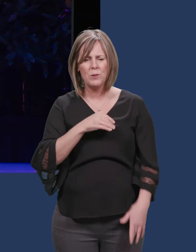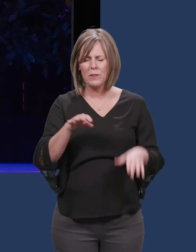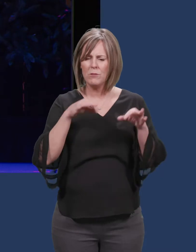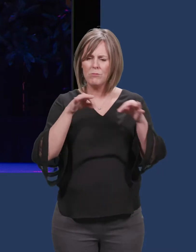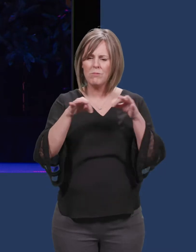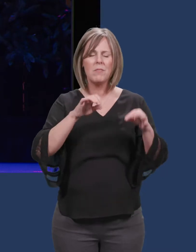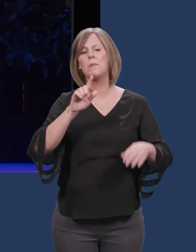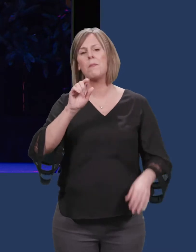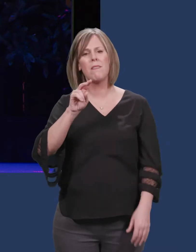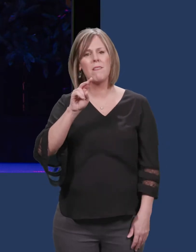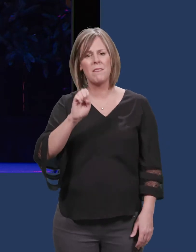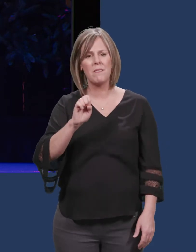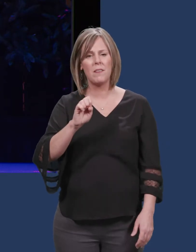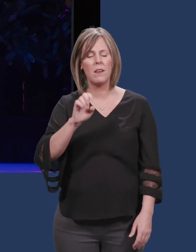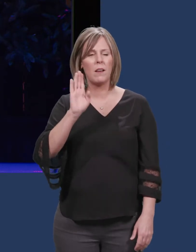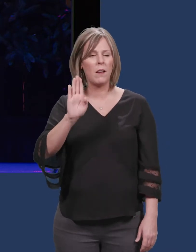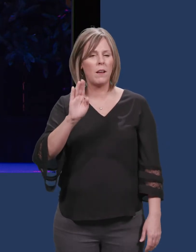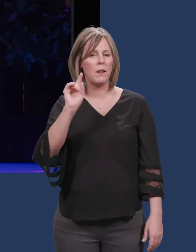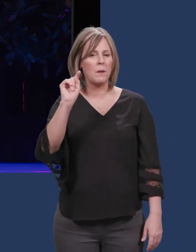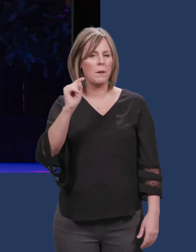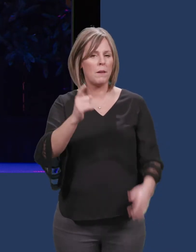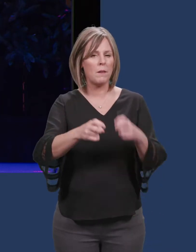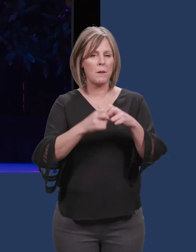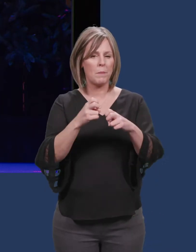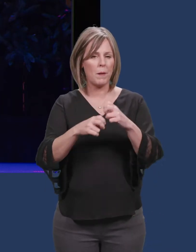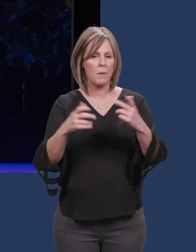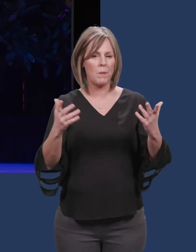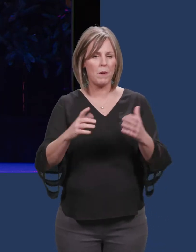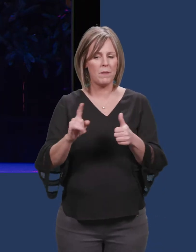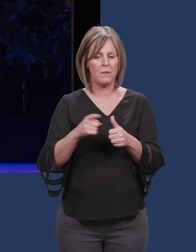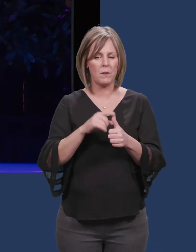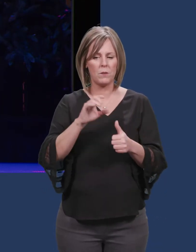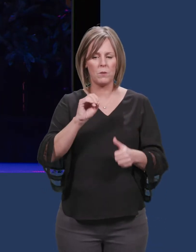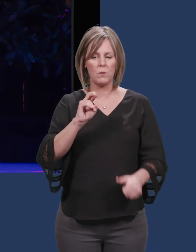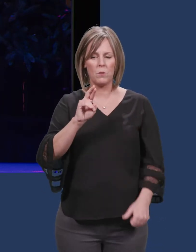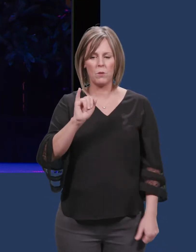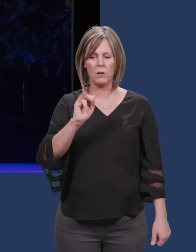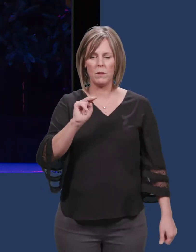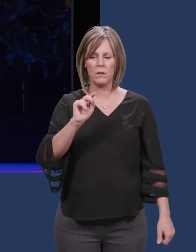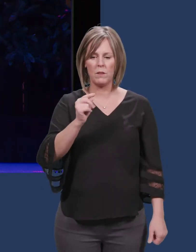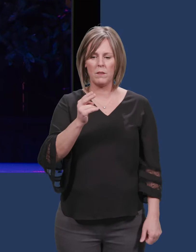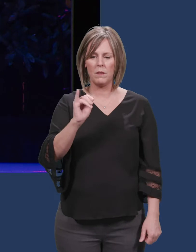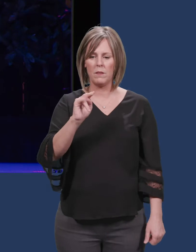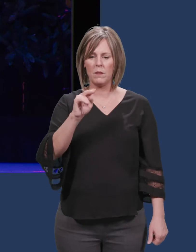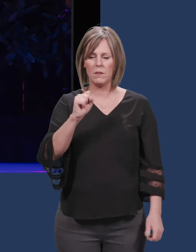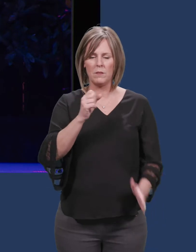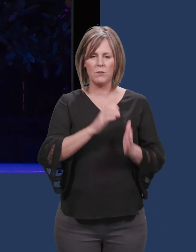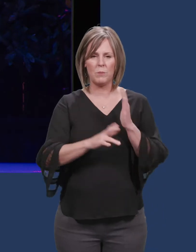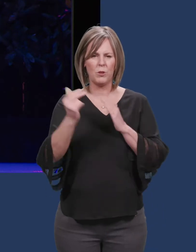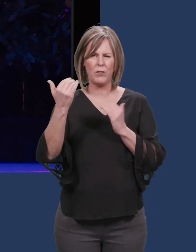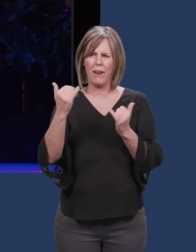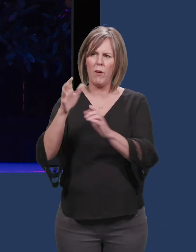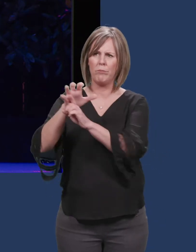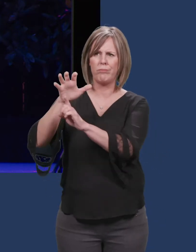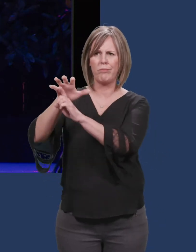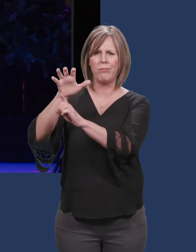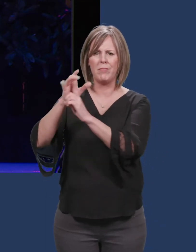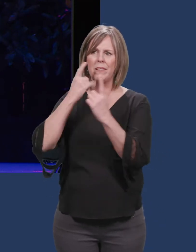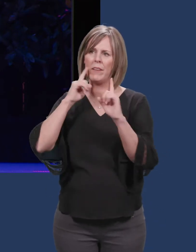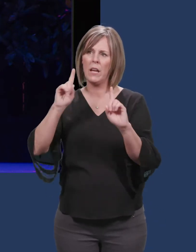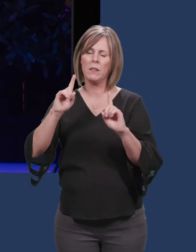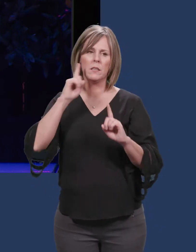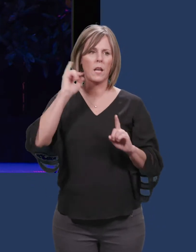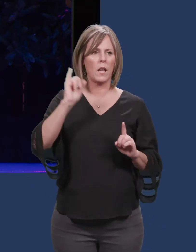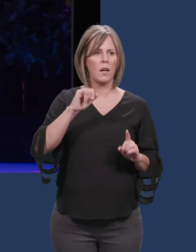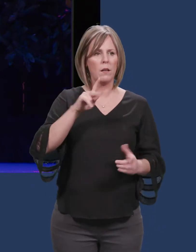love. But the problem is that 1 Corinthians 13 has become so famous, kind of like Psalm 23, the Lord is my